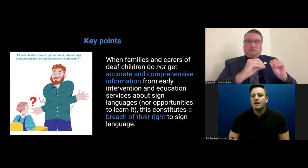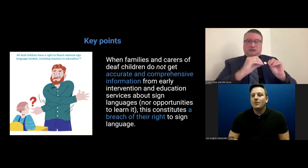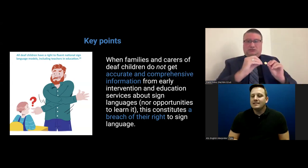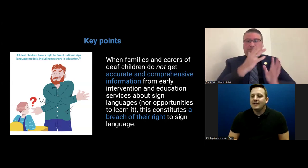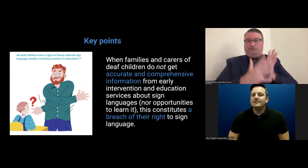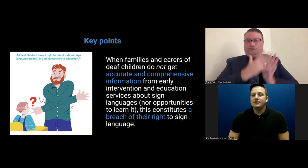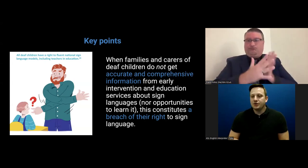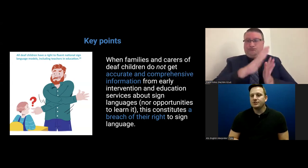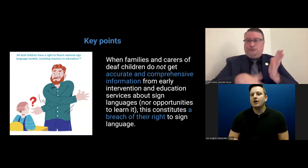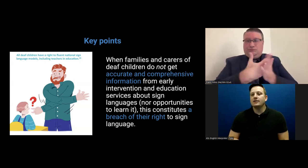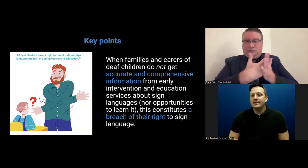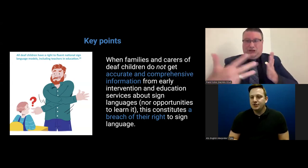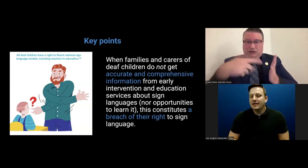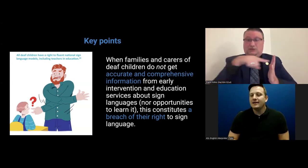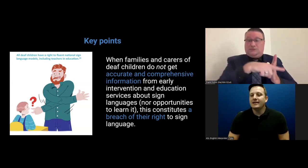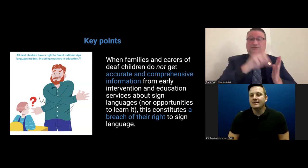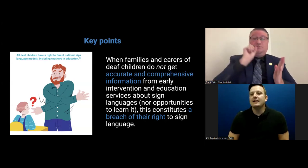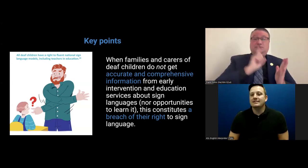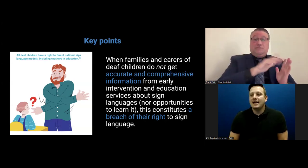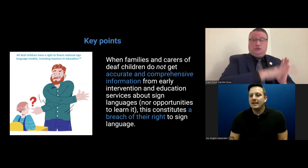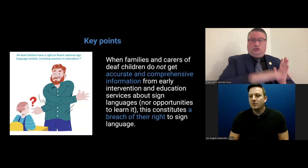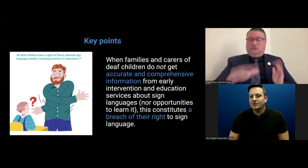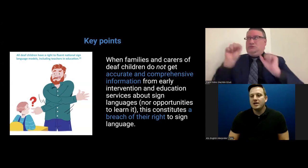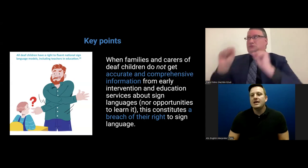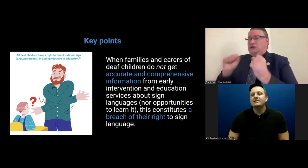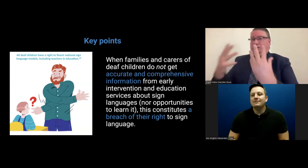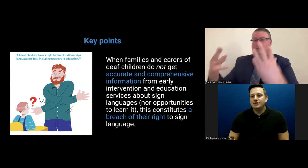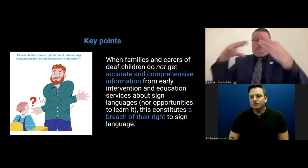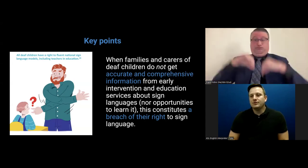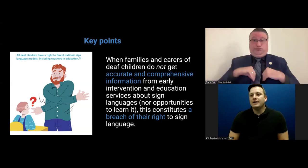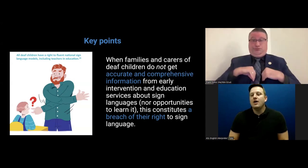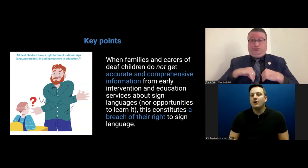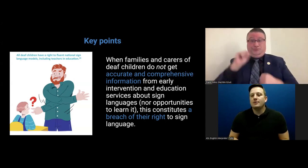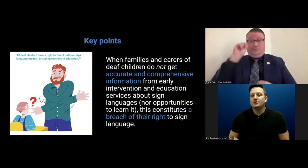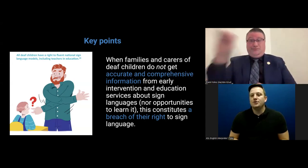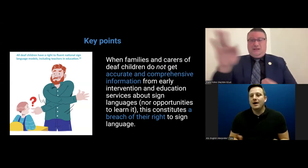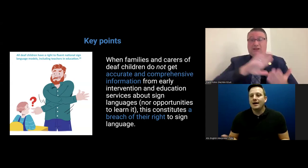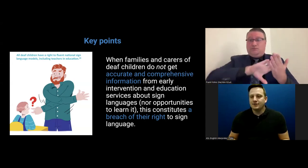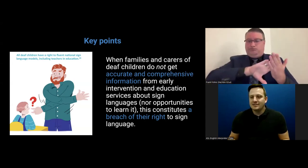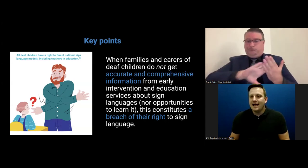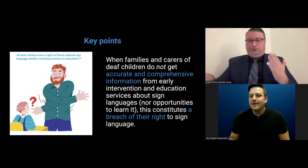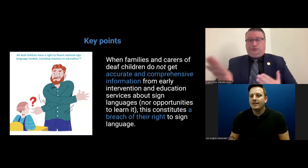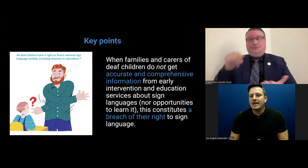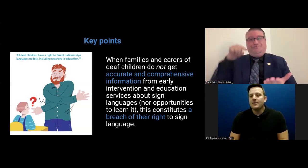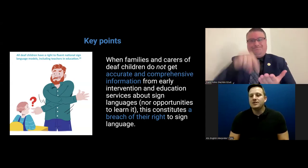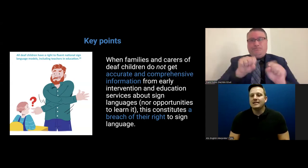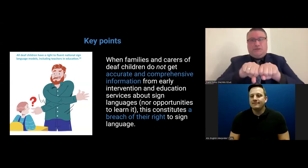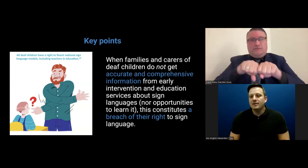When deaf teachers are teaching in a sign language, deaf children are able to understand that language and develop